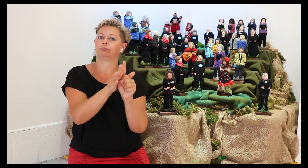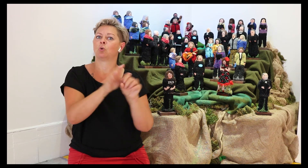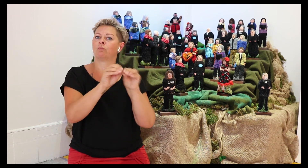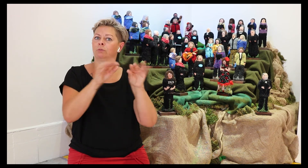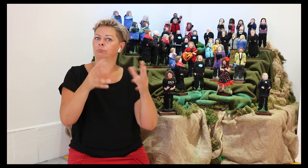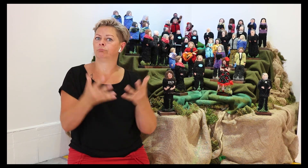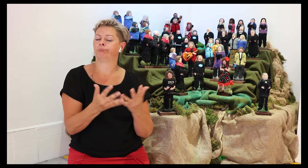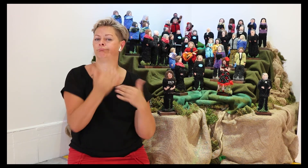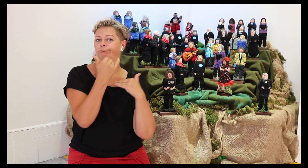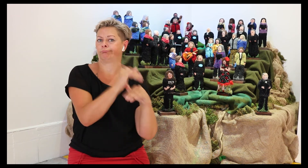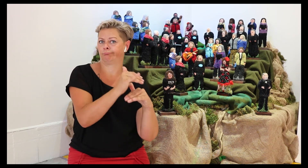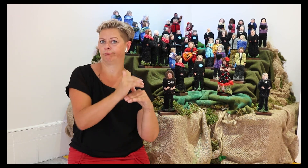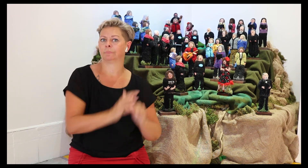COVID-19 restrictions.